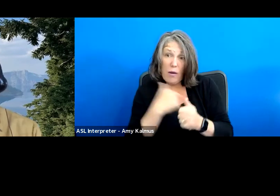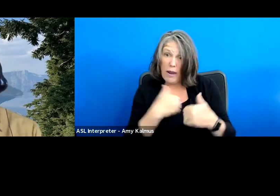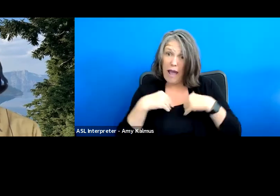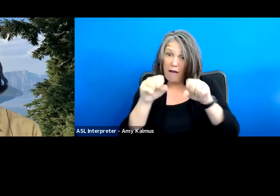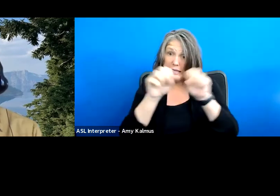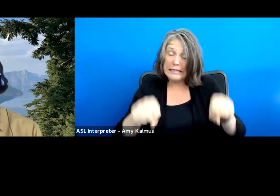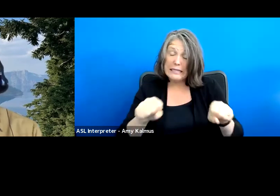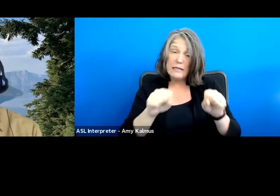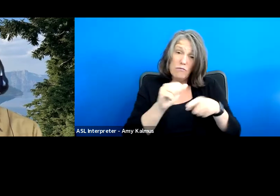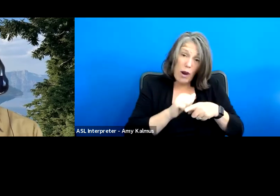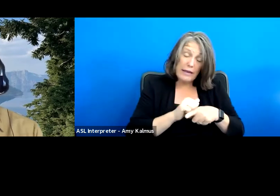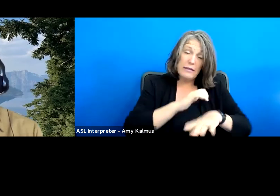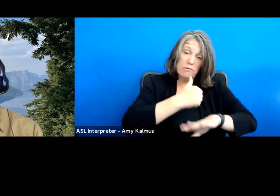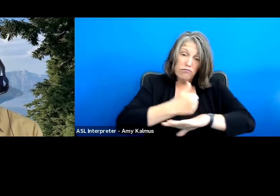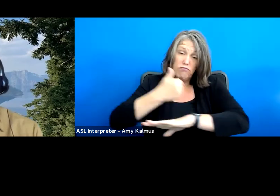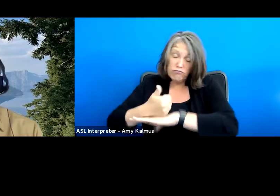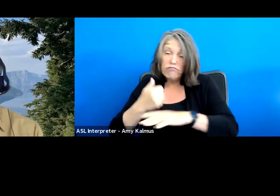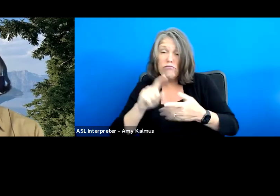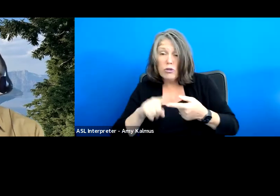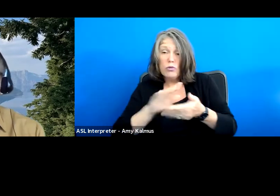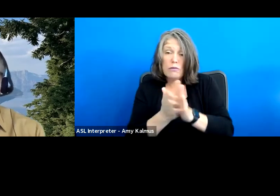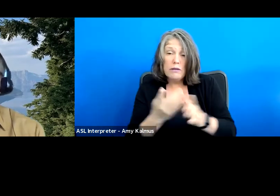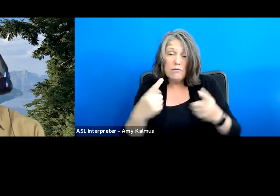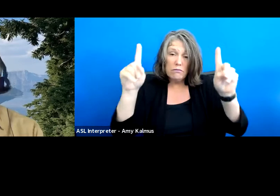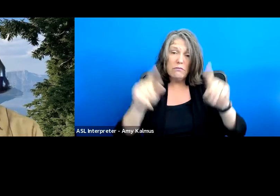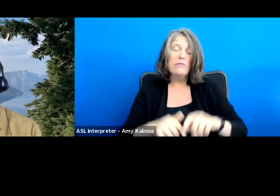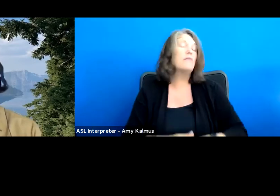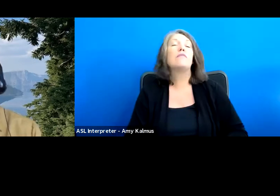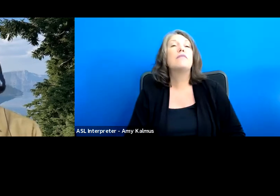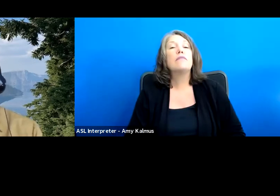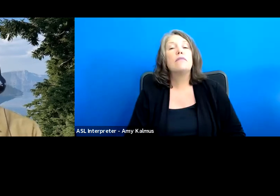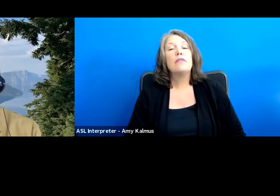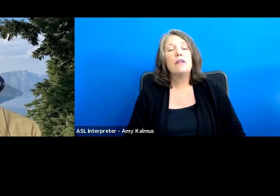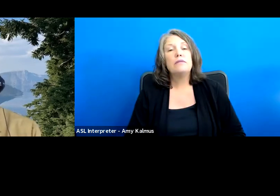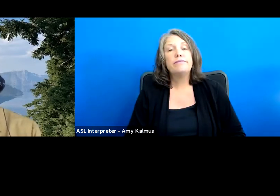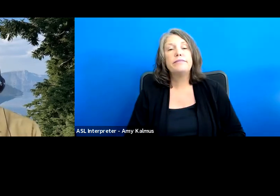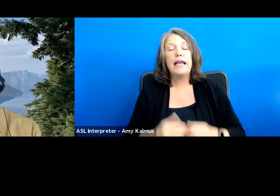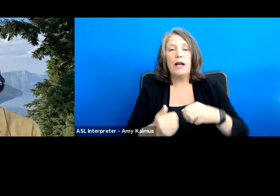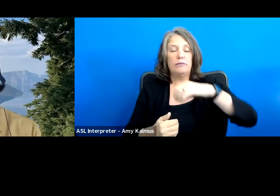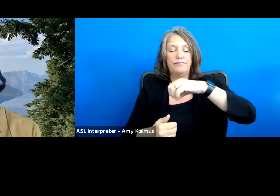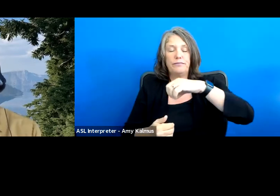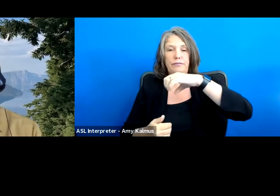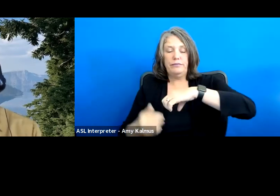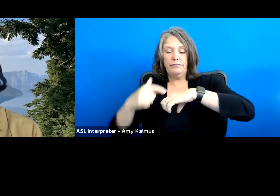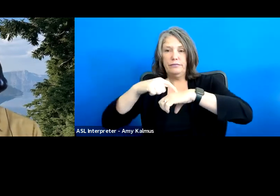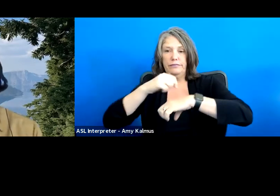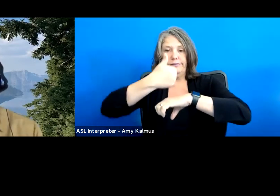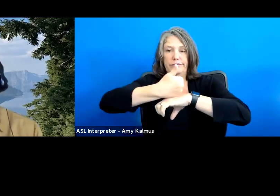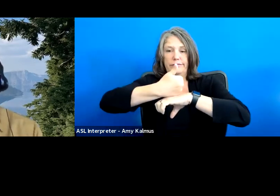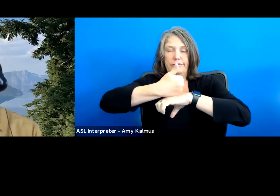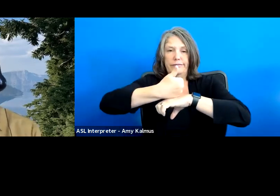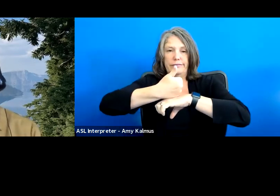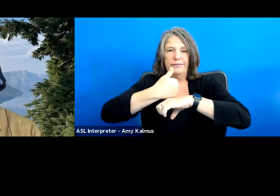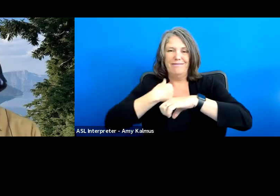systems and practices in place we need to be successful. Now, atop that stool in this graphic, I have